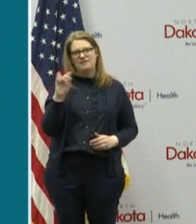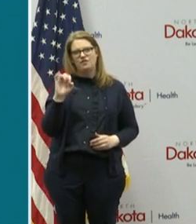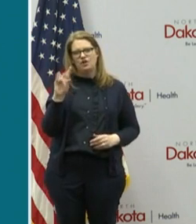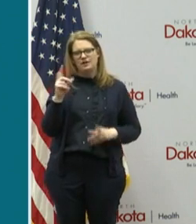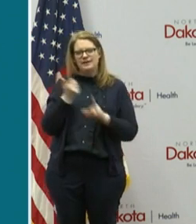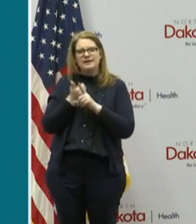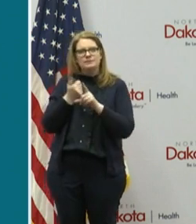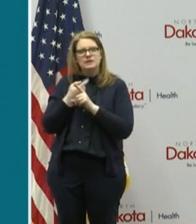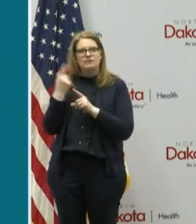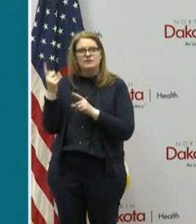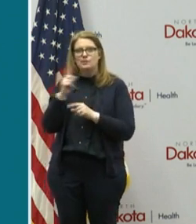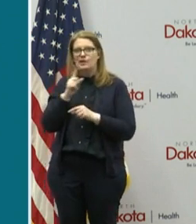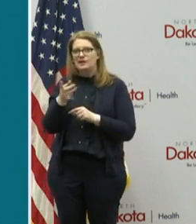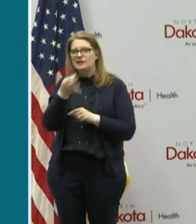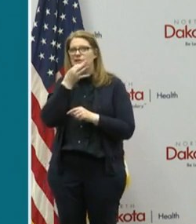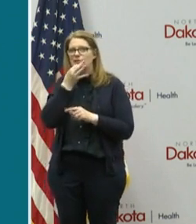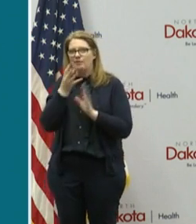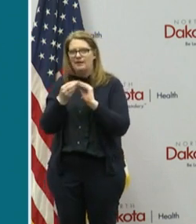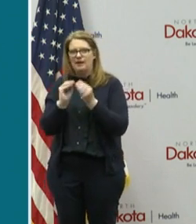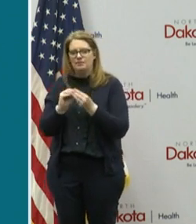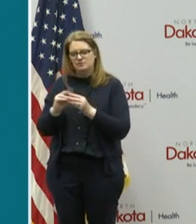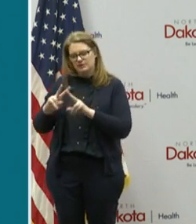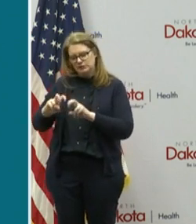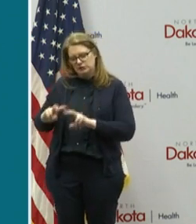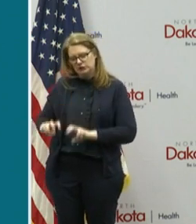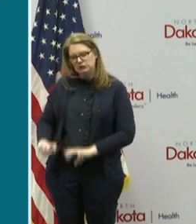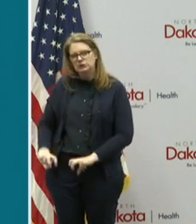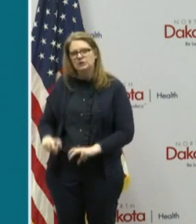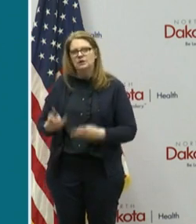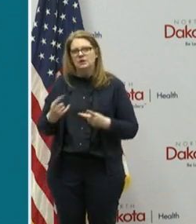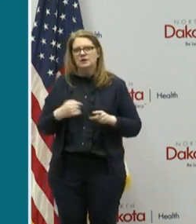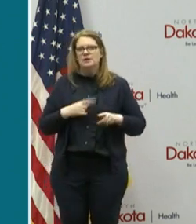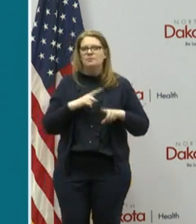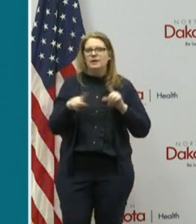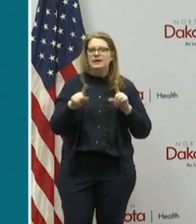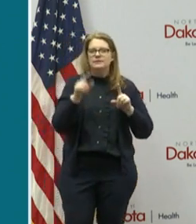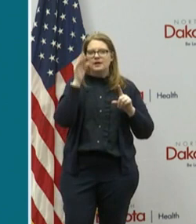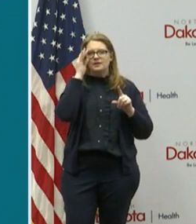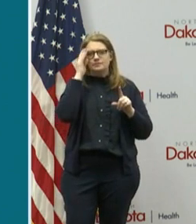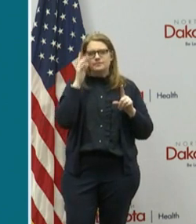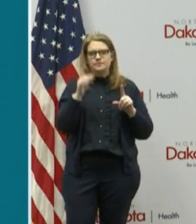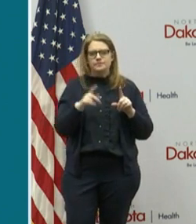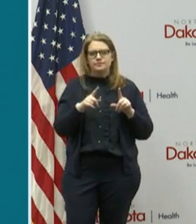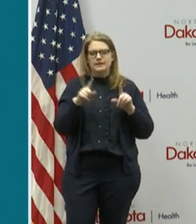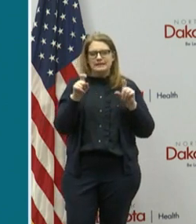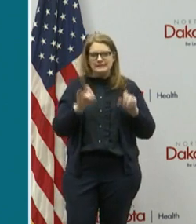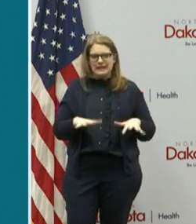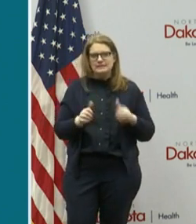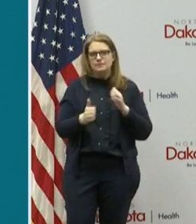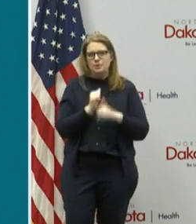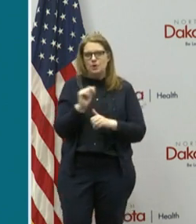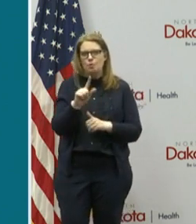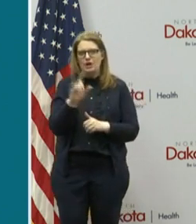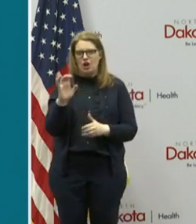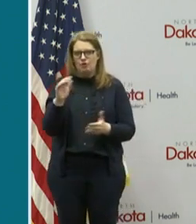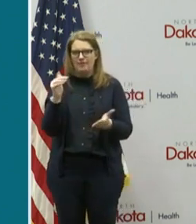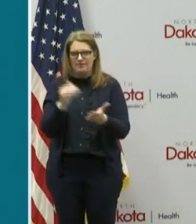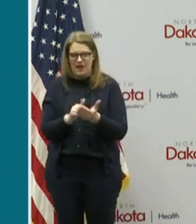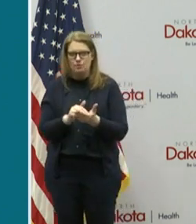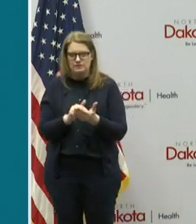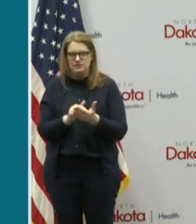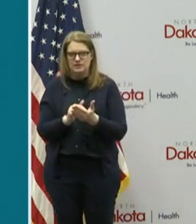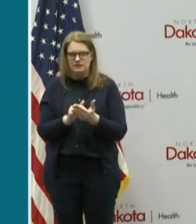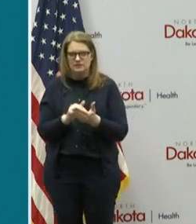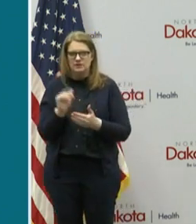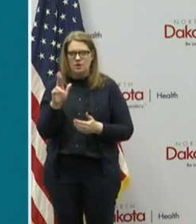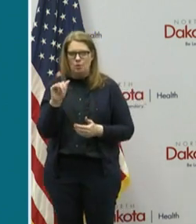always digging in. We're closing in on a per test per per 100,000 rate that we're in